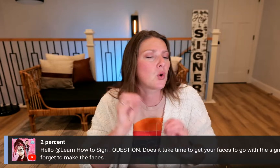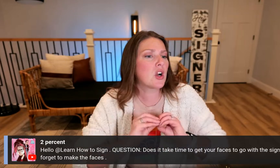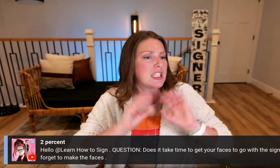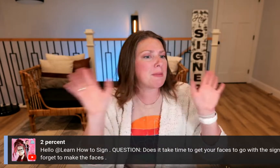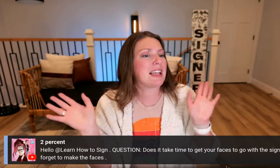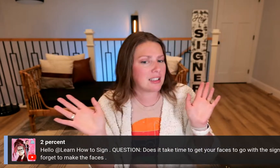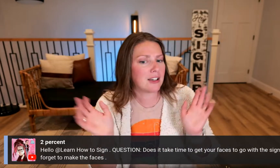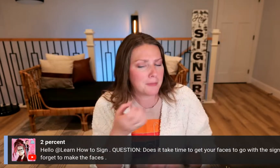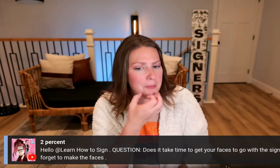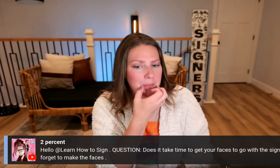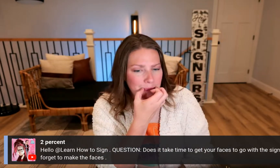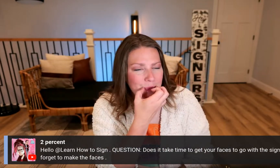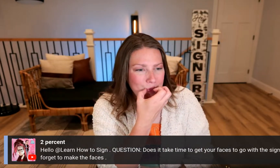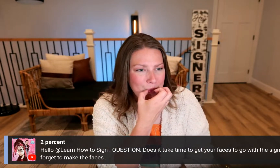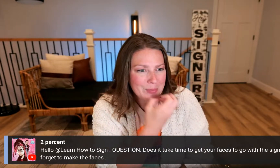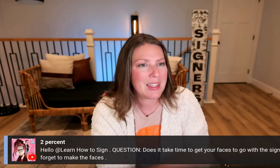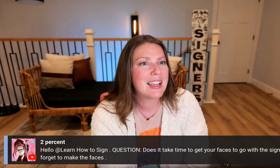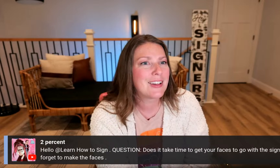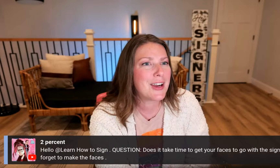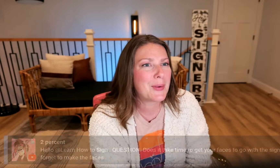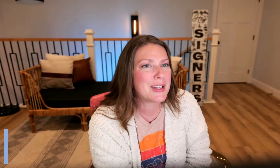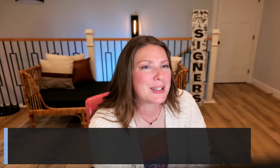for it to be clear. Great question.